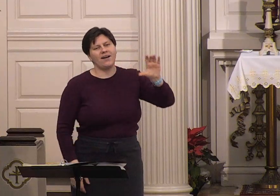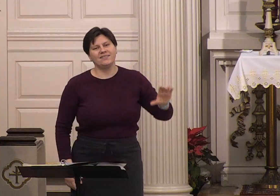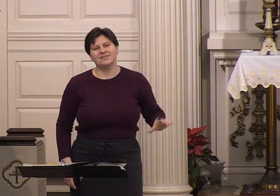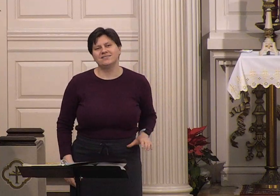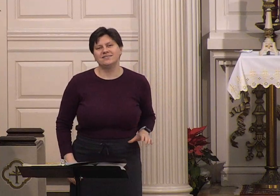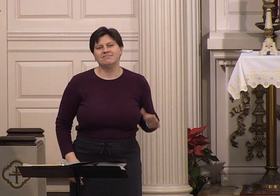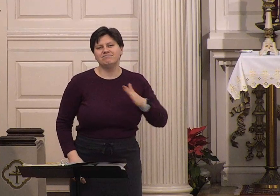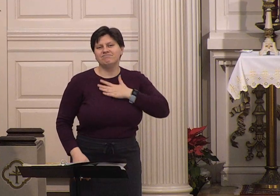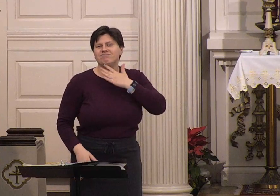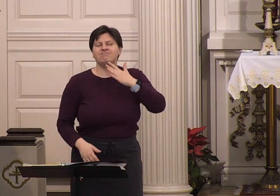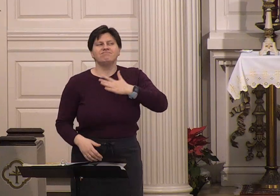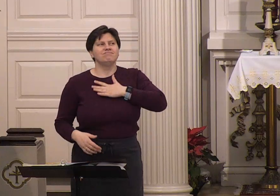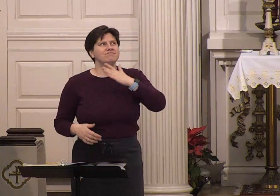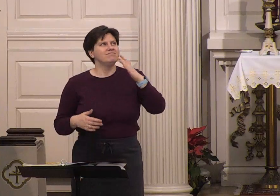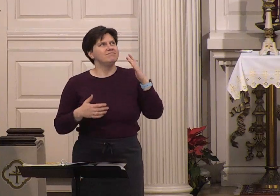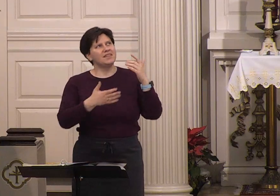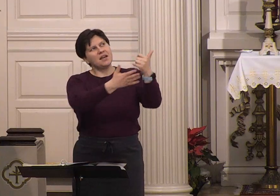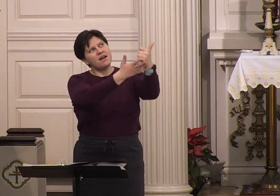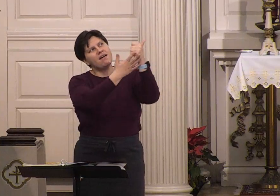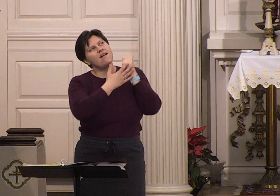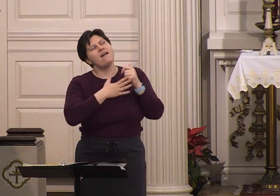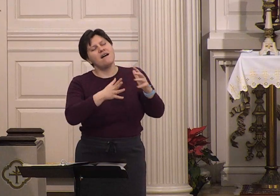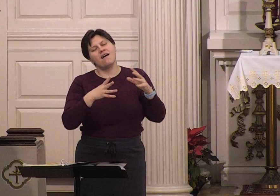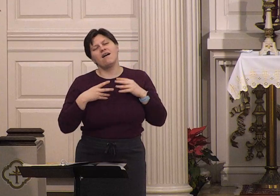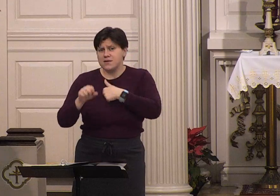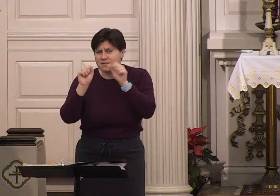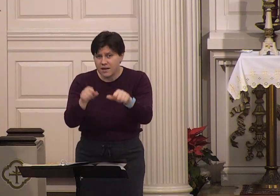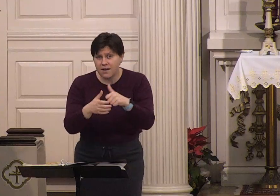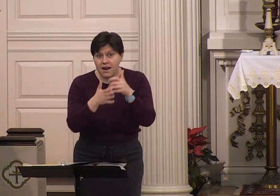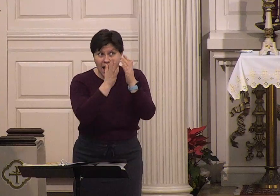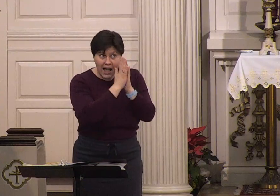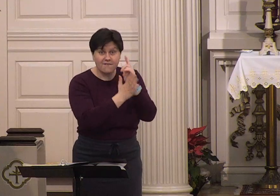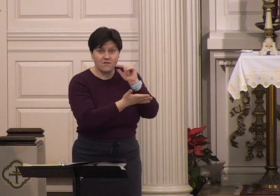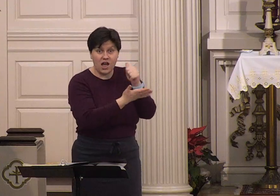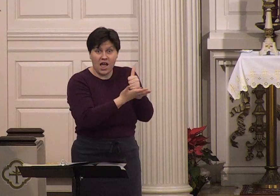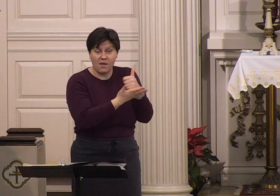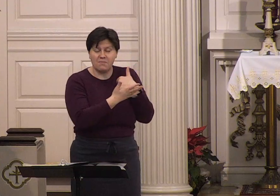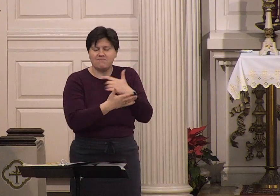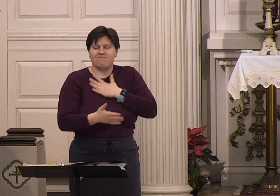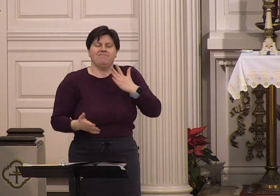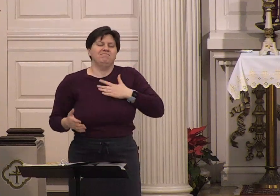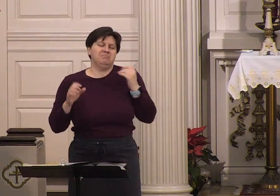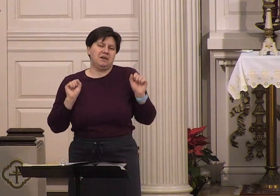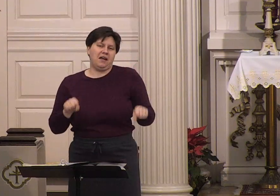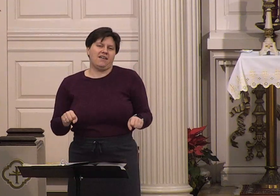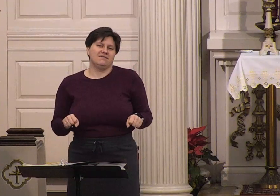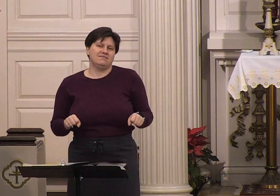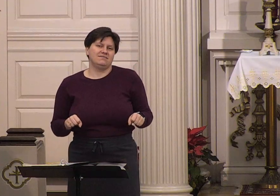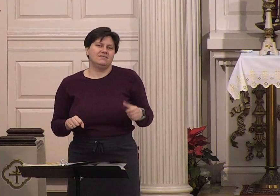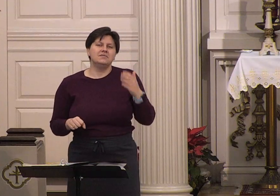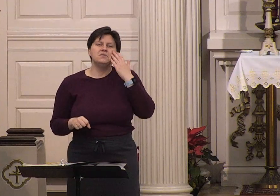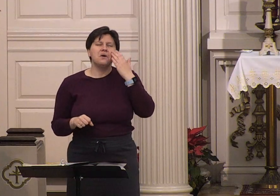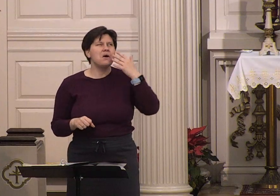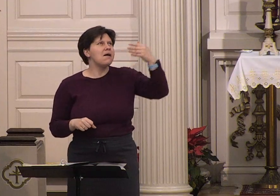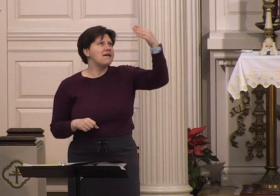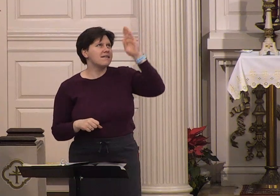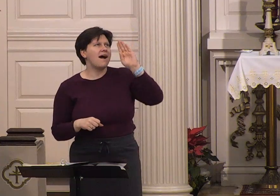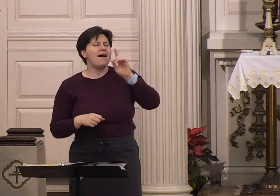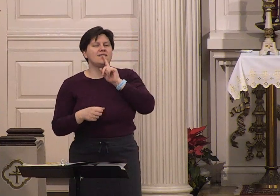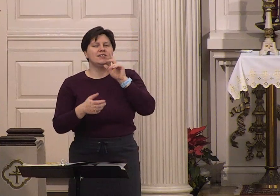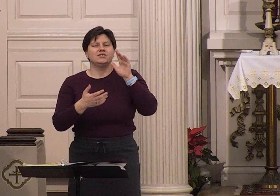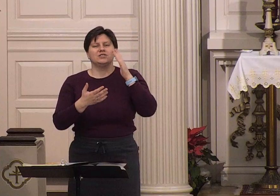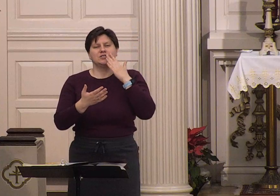helped. Happy that we are capable of asking for help. And that God is good. And because he